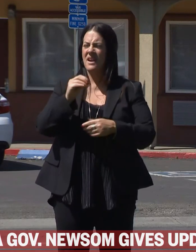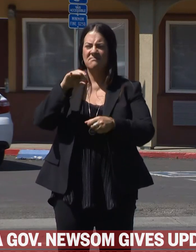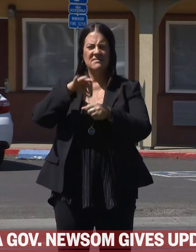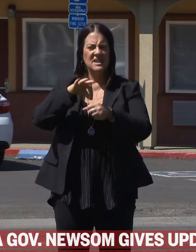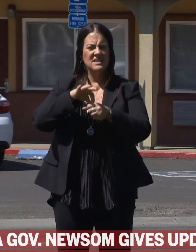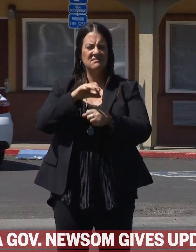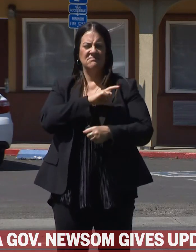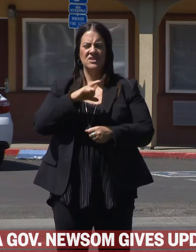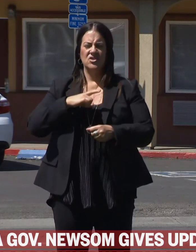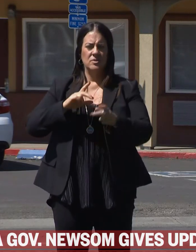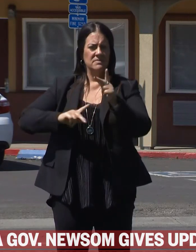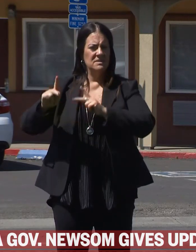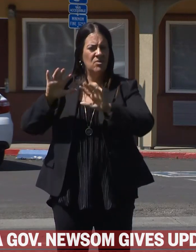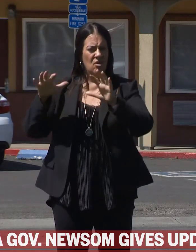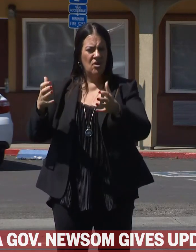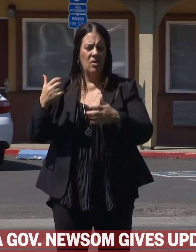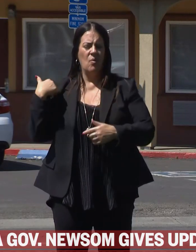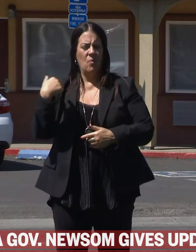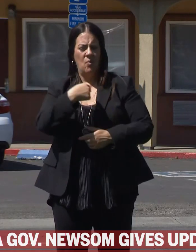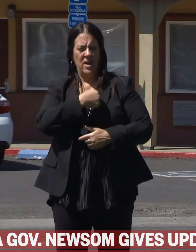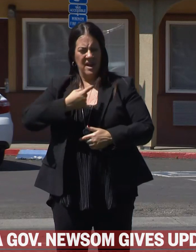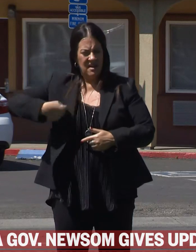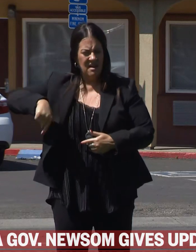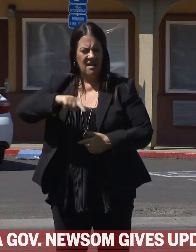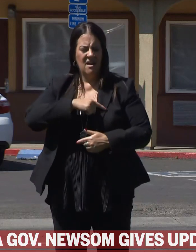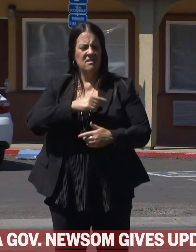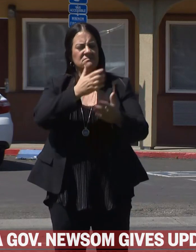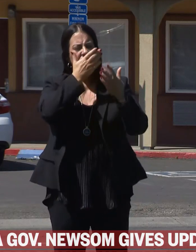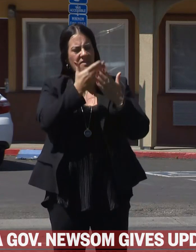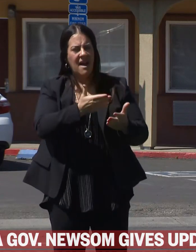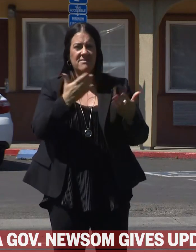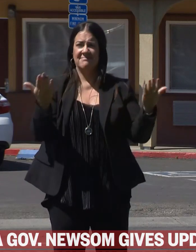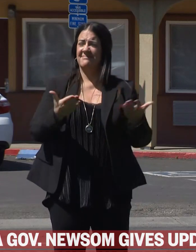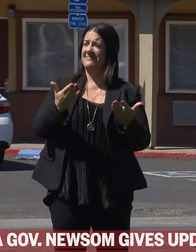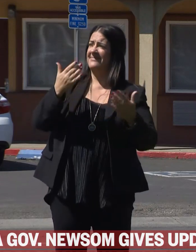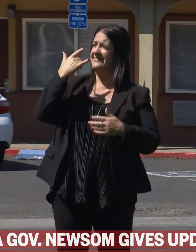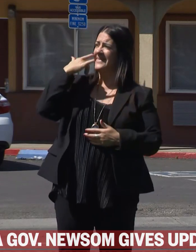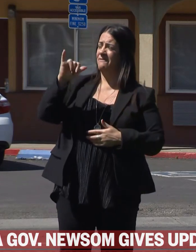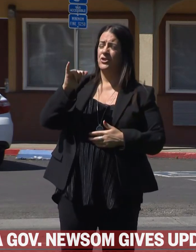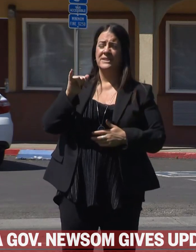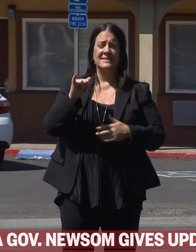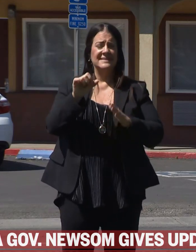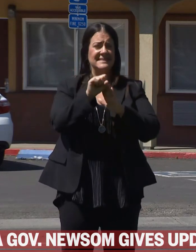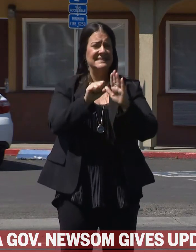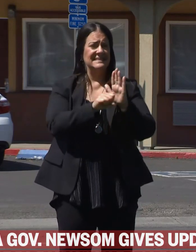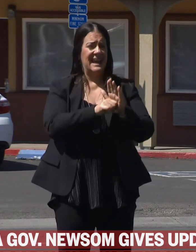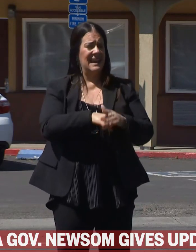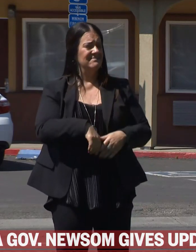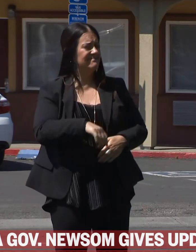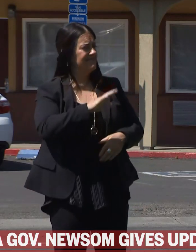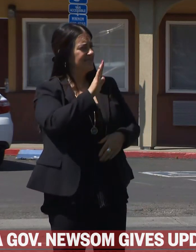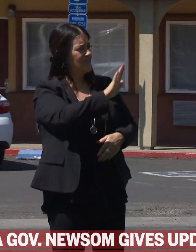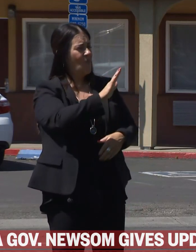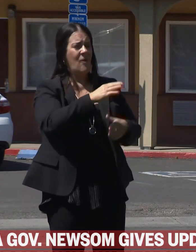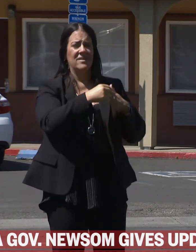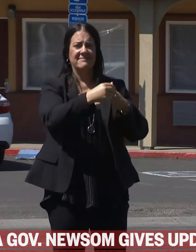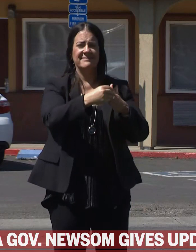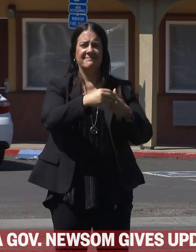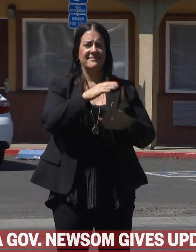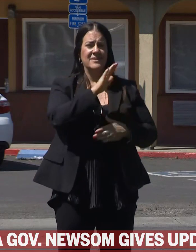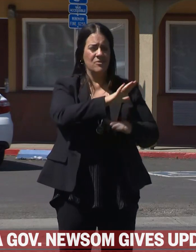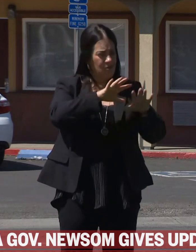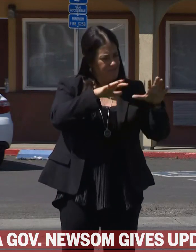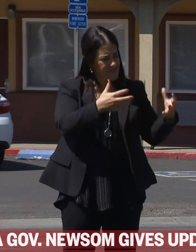are grateful to have a state that is, and an administration that is leaning in, that